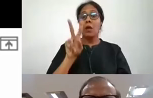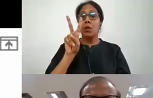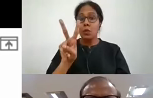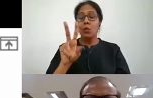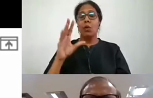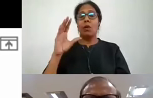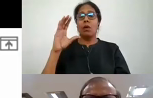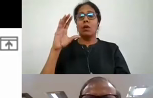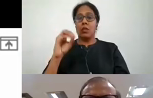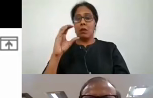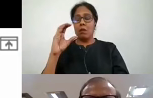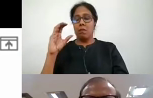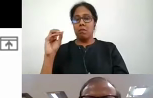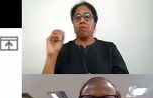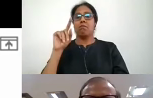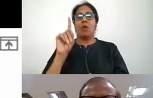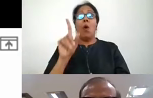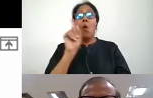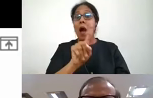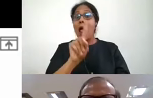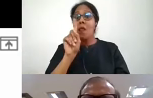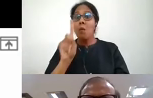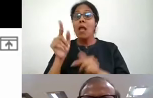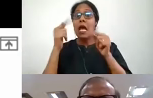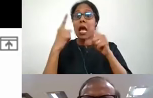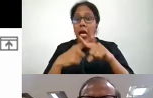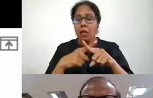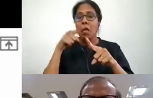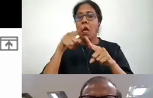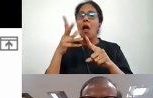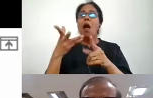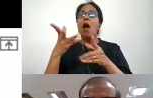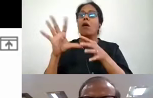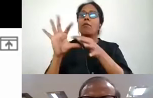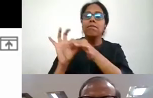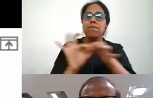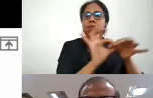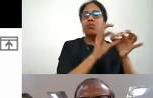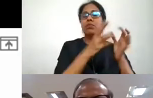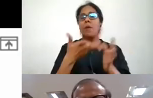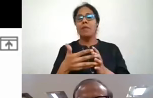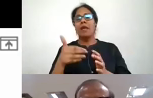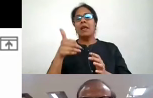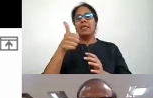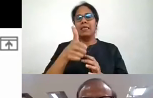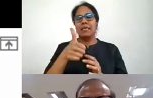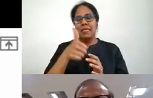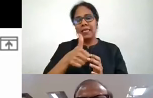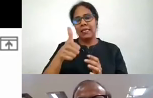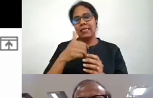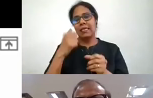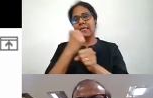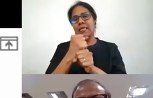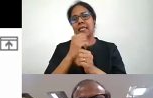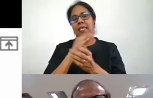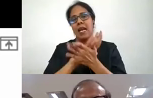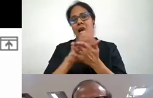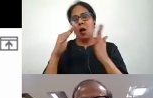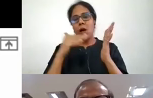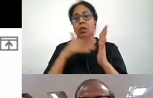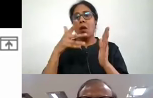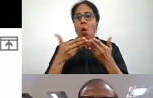which has brought in Wi-Fi 6 and with the opening of 6 gigahertz band Wi-Fi 6E has opened